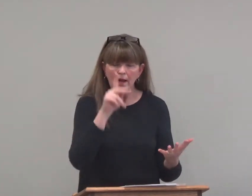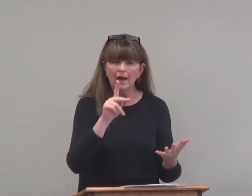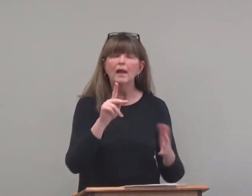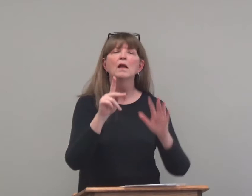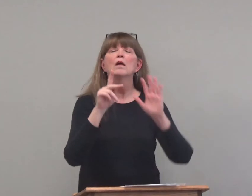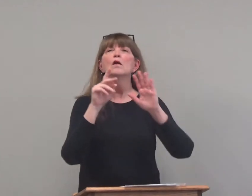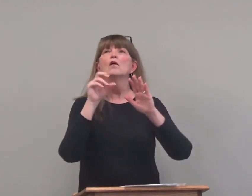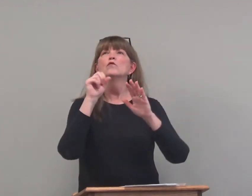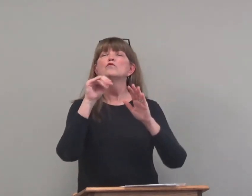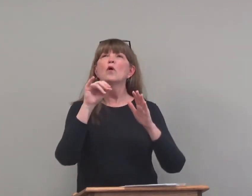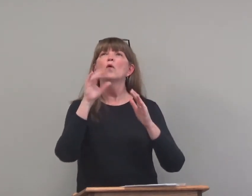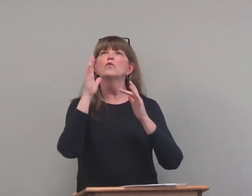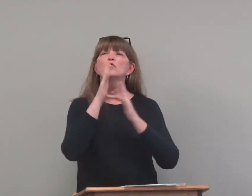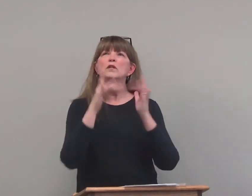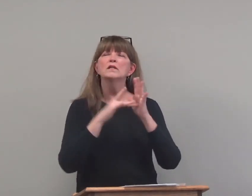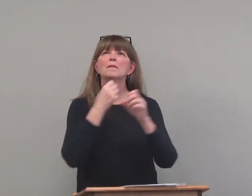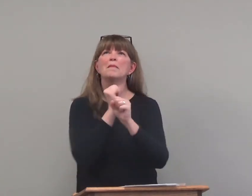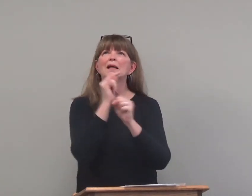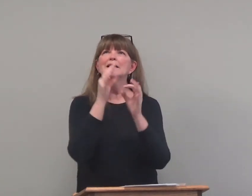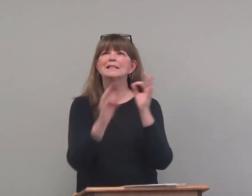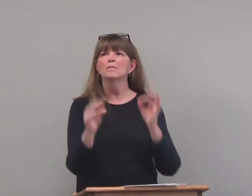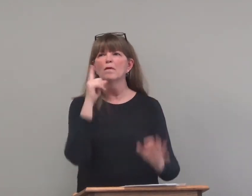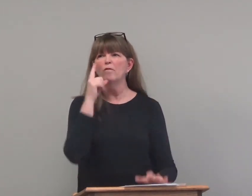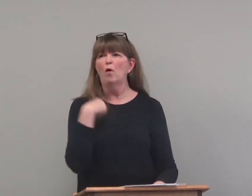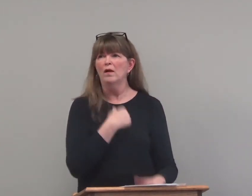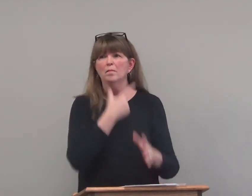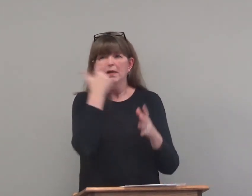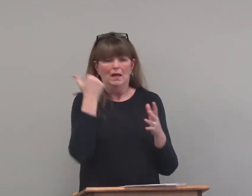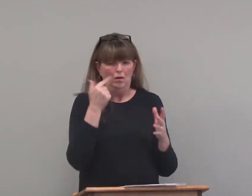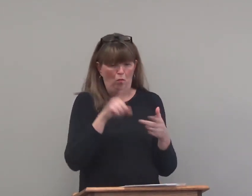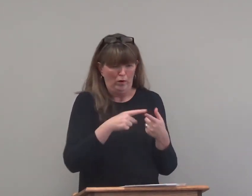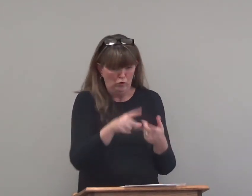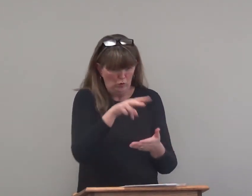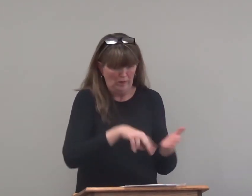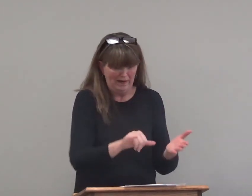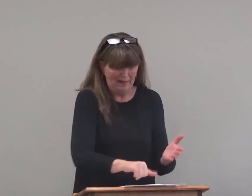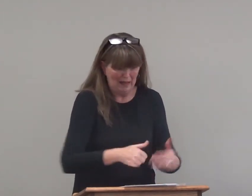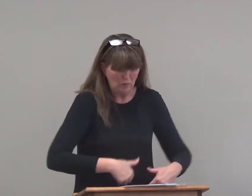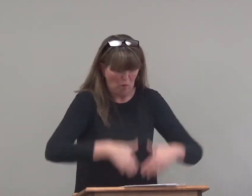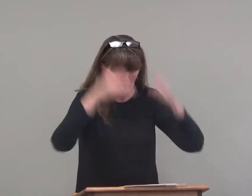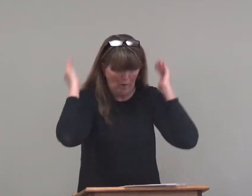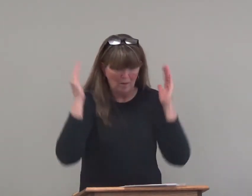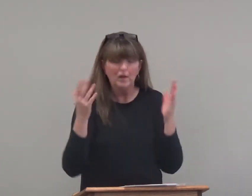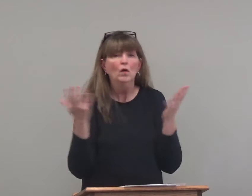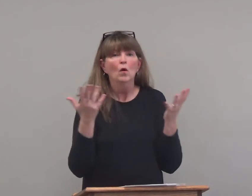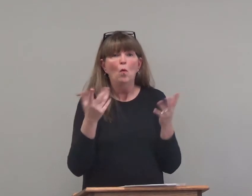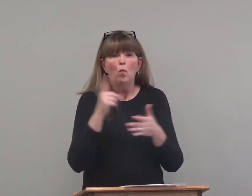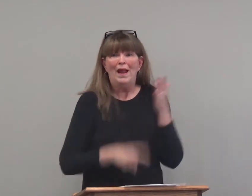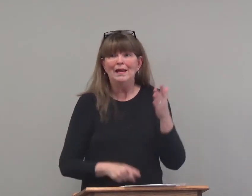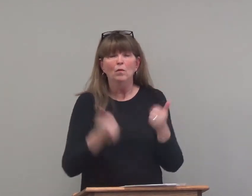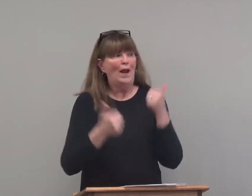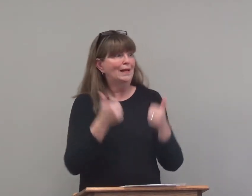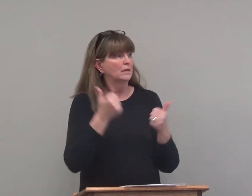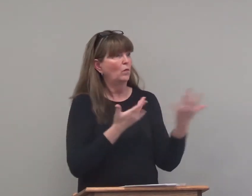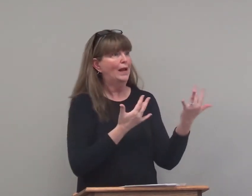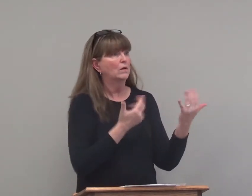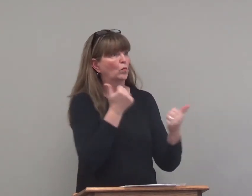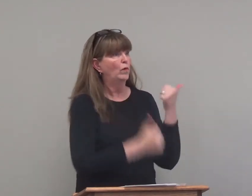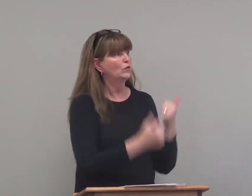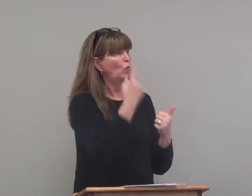discredit any of my commandments, then you will be discredited within the kingdom of God. You know, when you read this, it can be very overwhelming. We start to